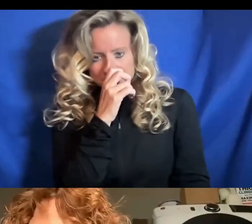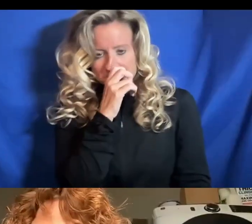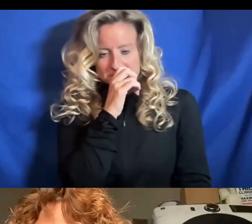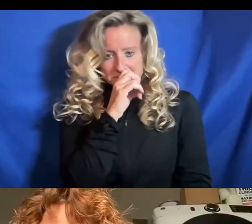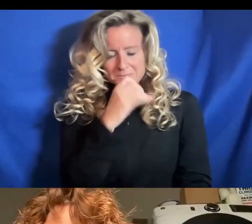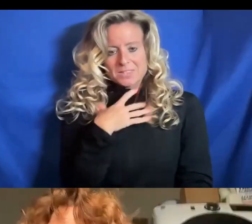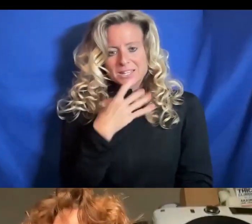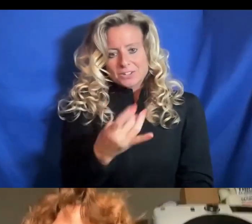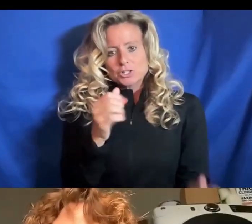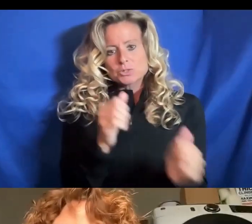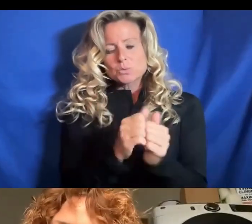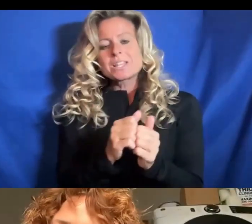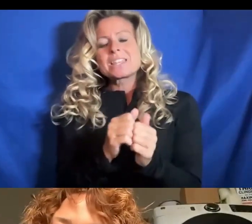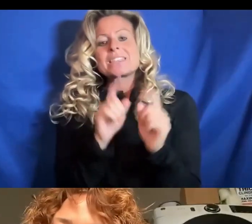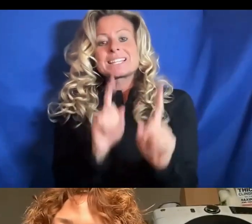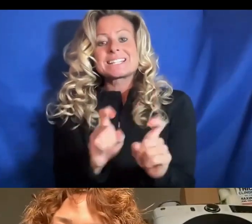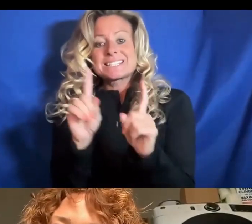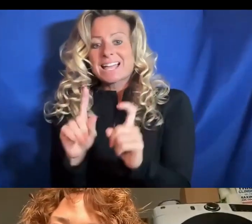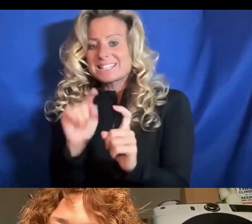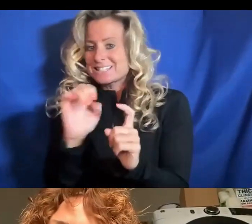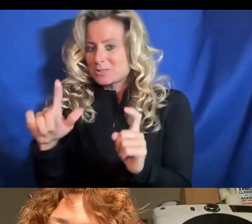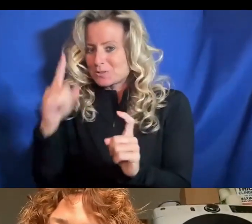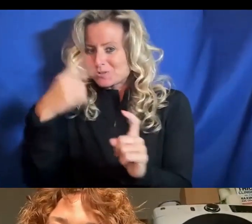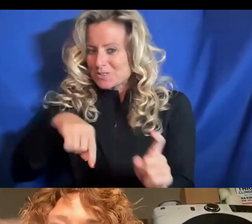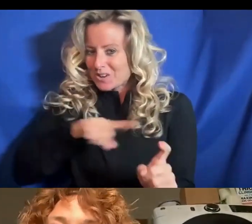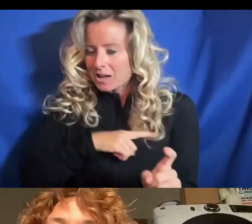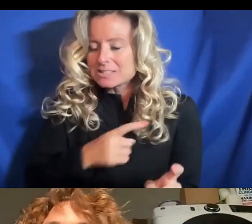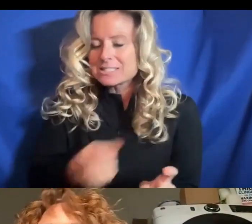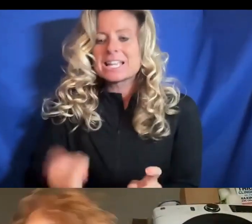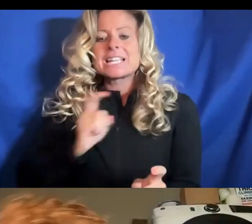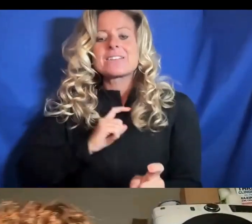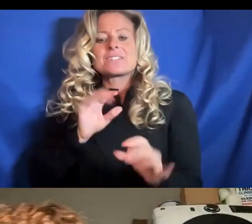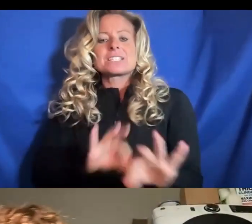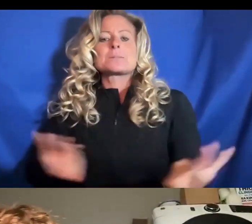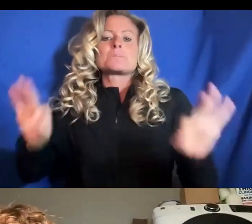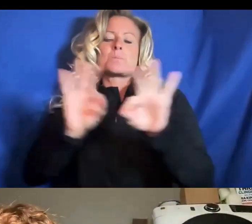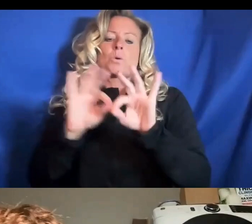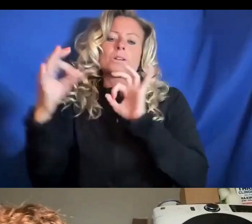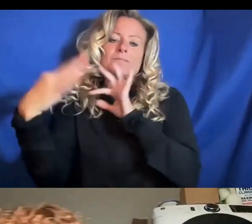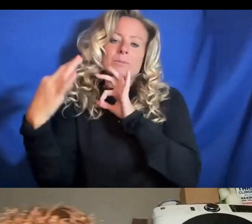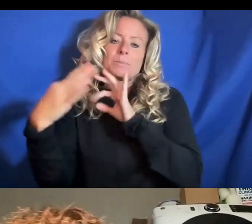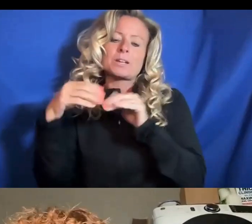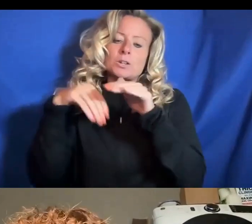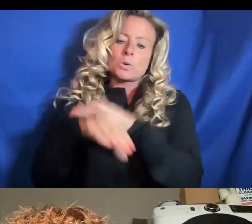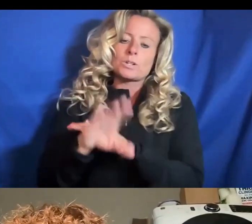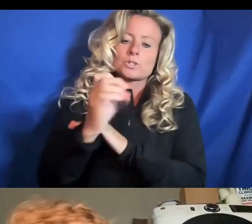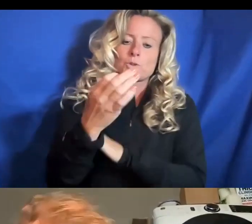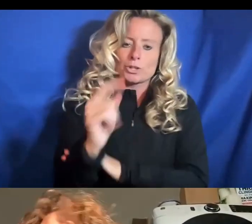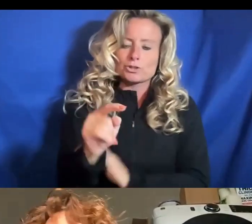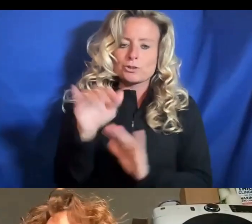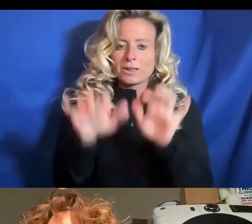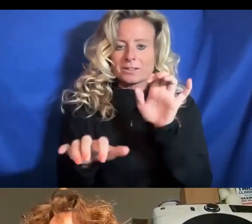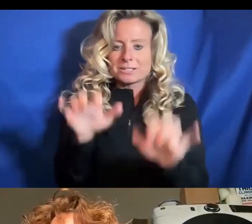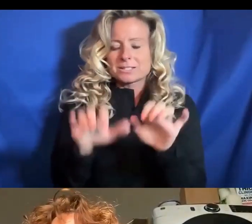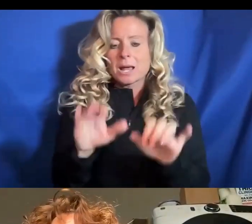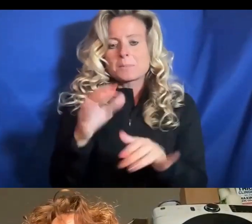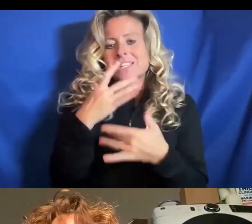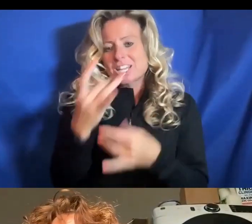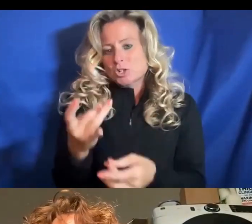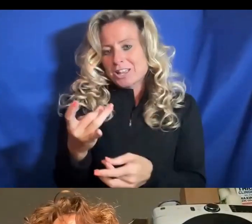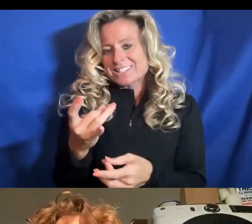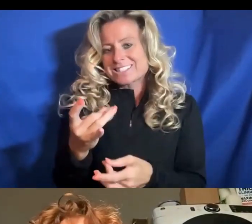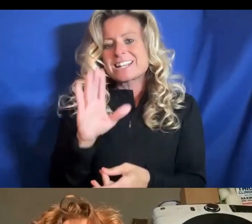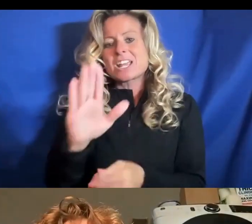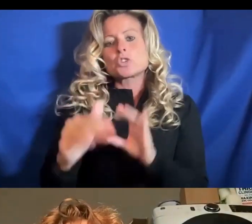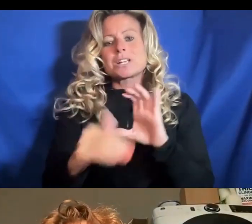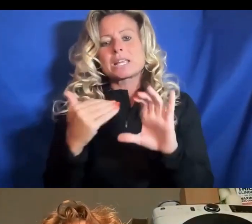if you're interested in trialing this tool for us and giving us some critical feedback right now, go to the chat, type the word interested and your